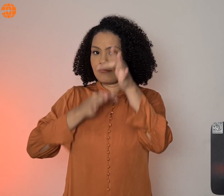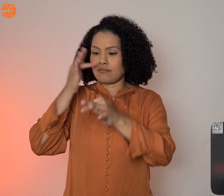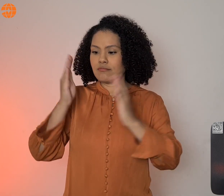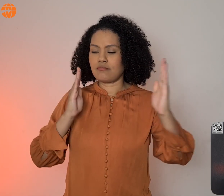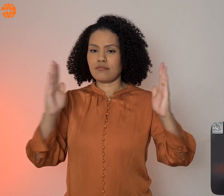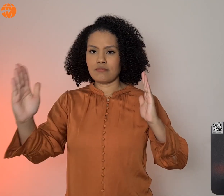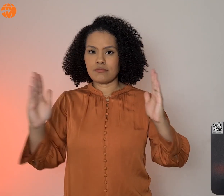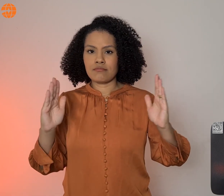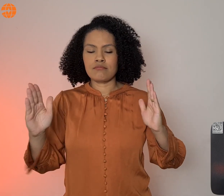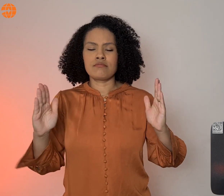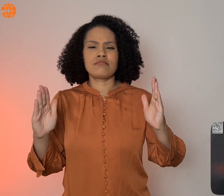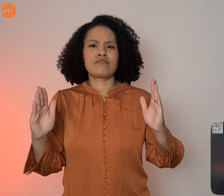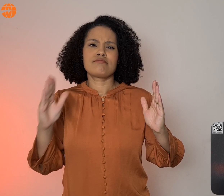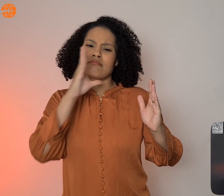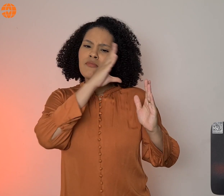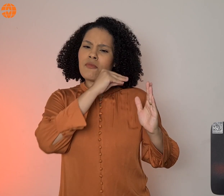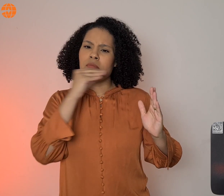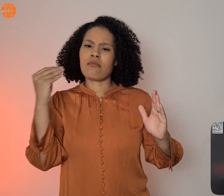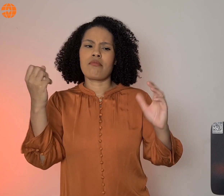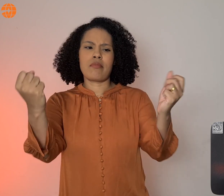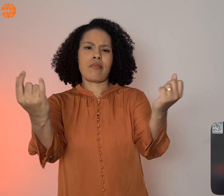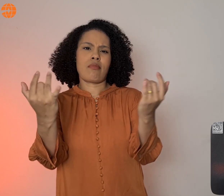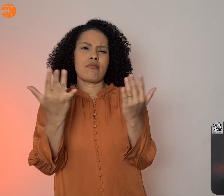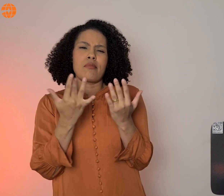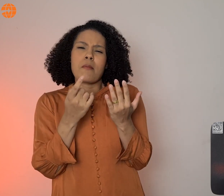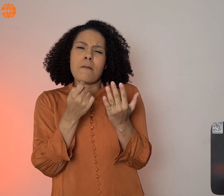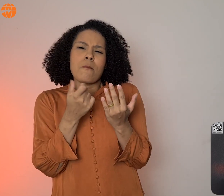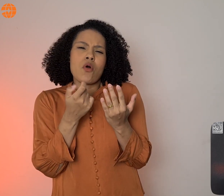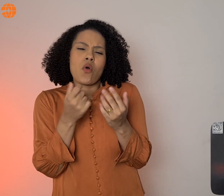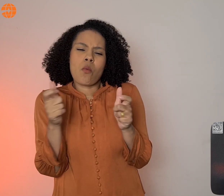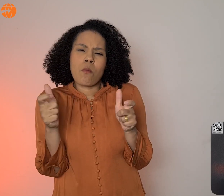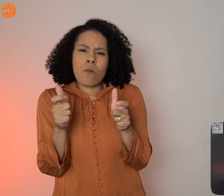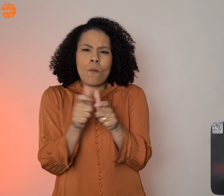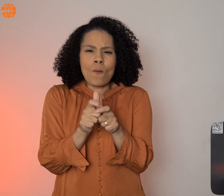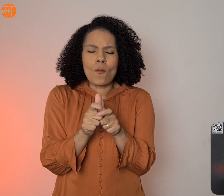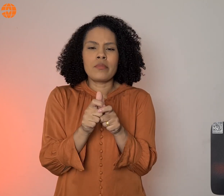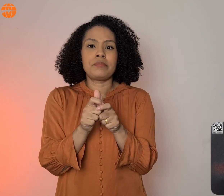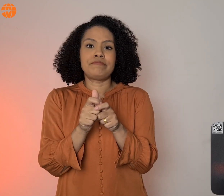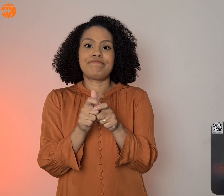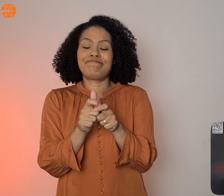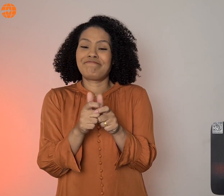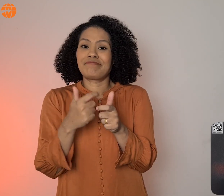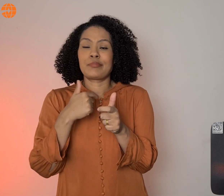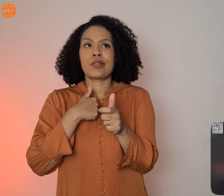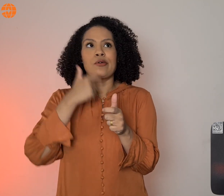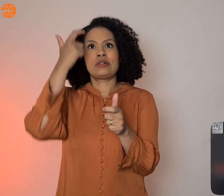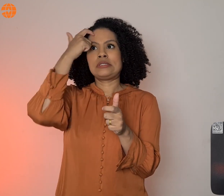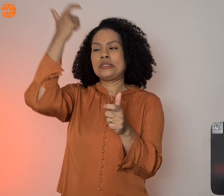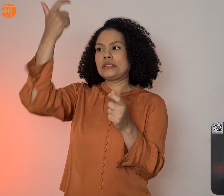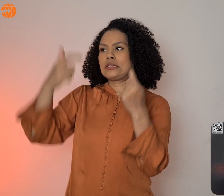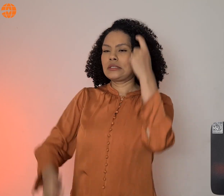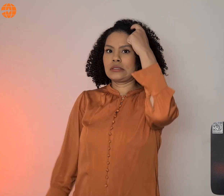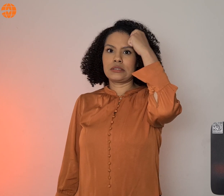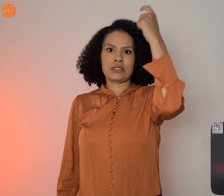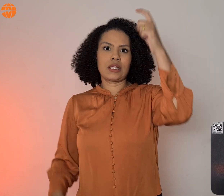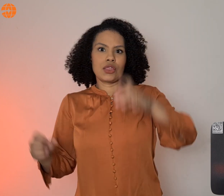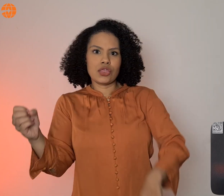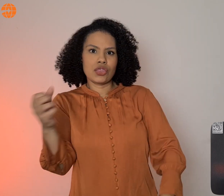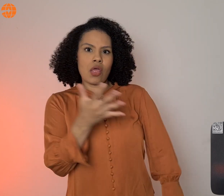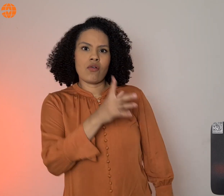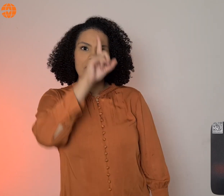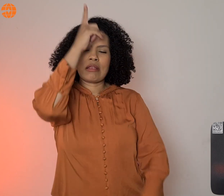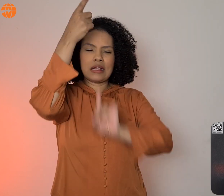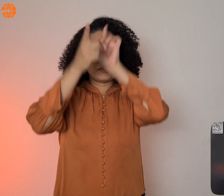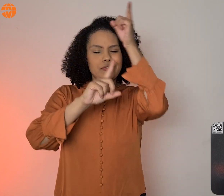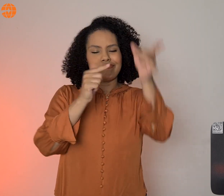tivemos poucos adolescentes vindo para o nosso grupo. And I didn't have anything prepared, so I made something up. E eu não tinha nada ali muito